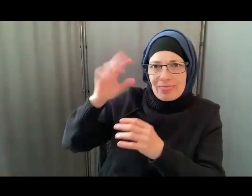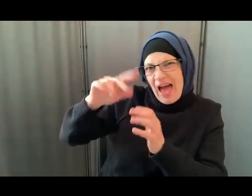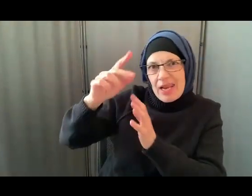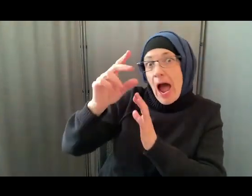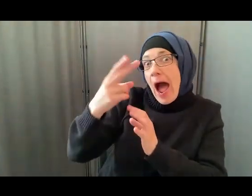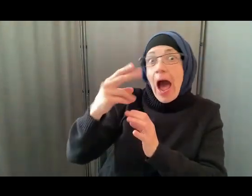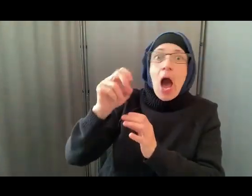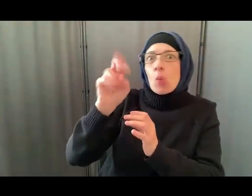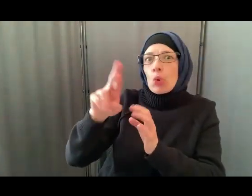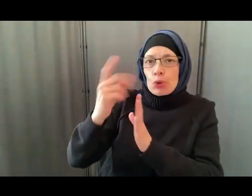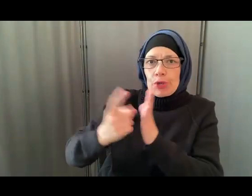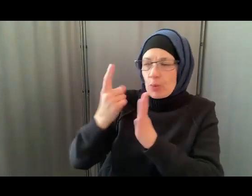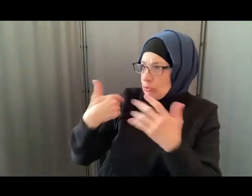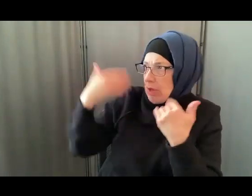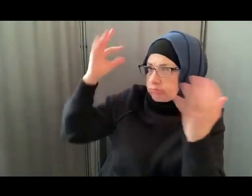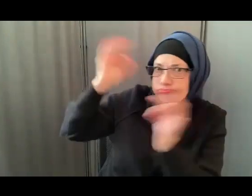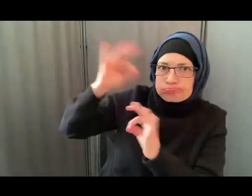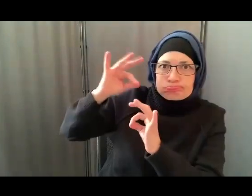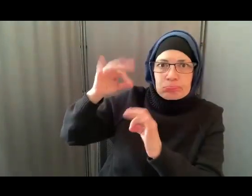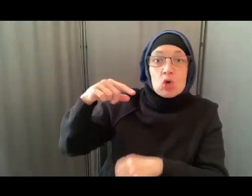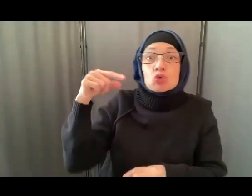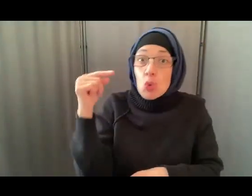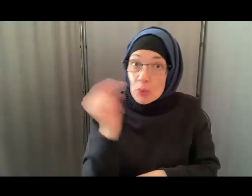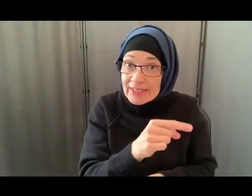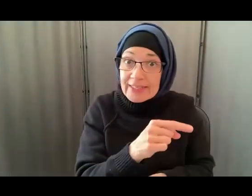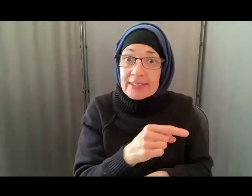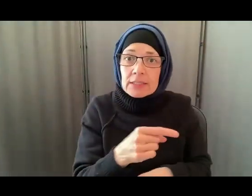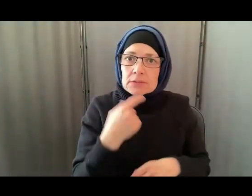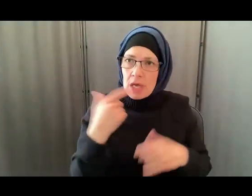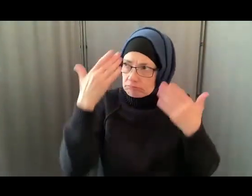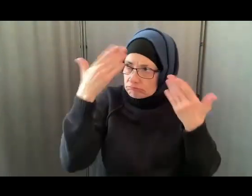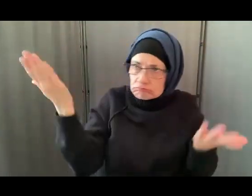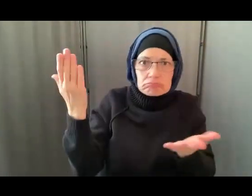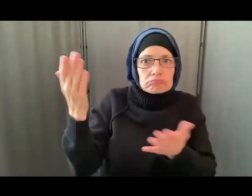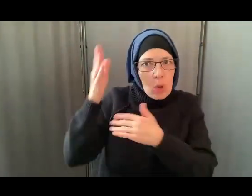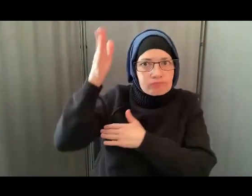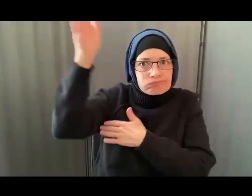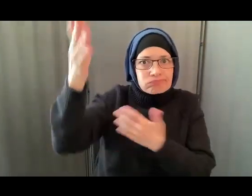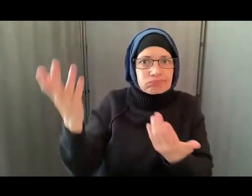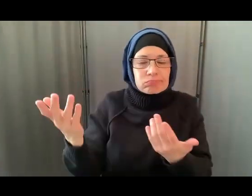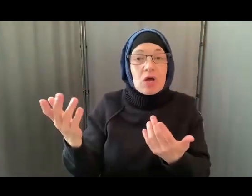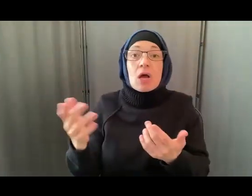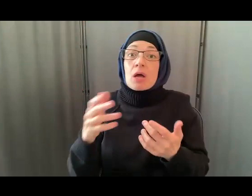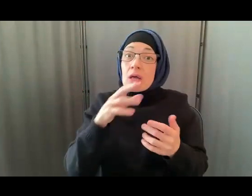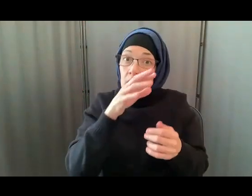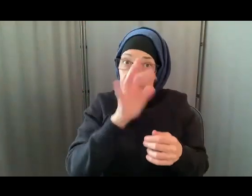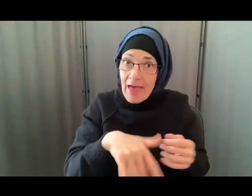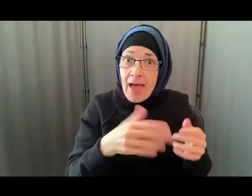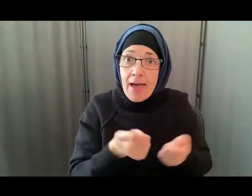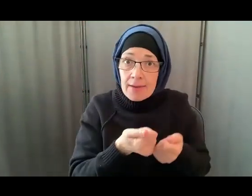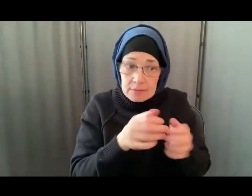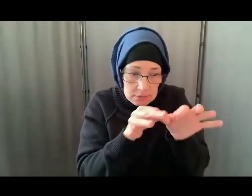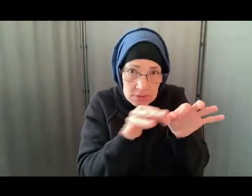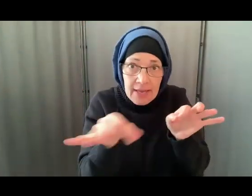and those are statements of repelling and refuting